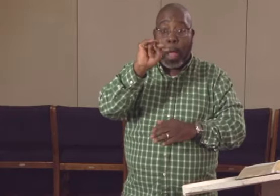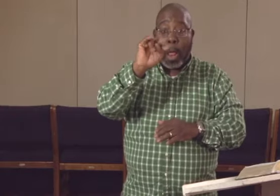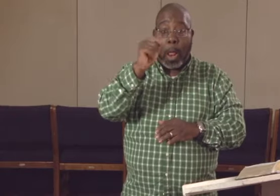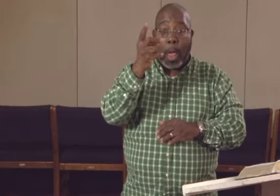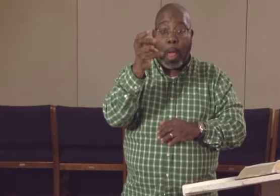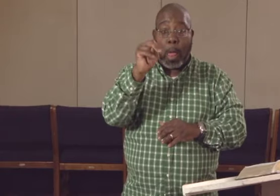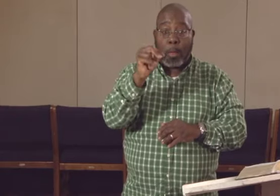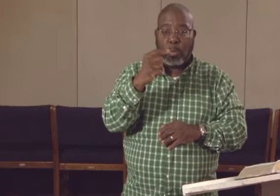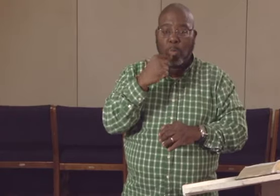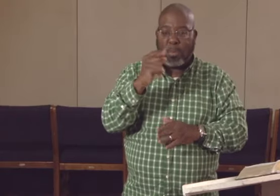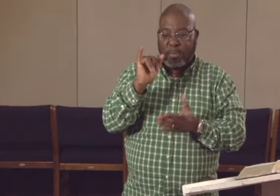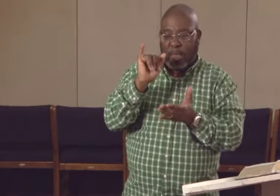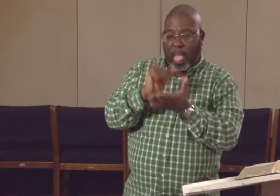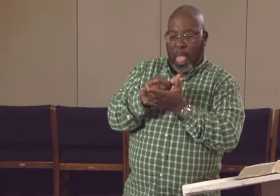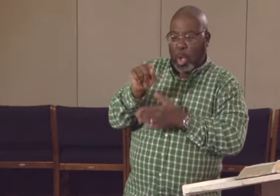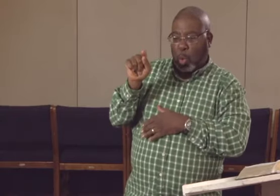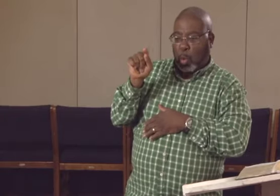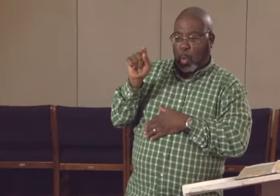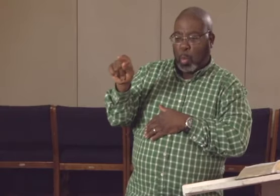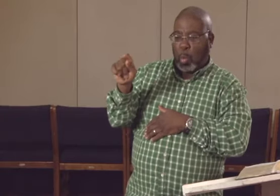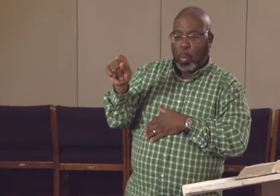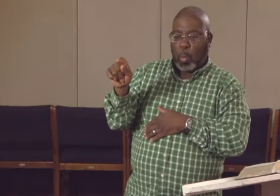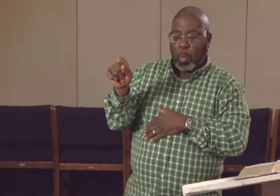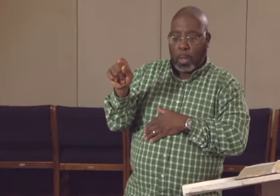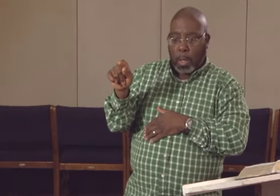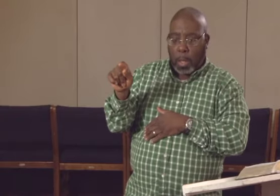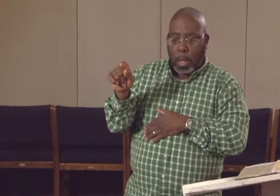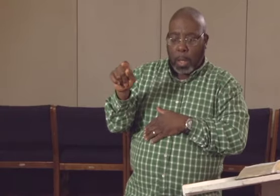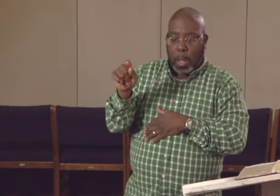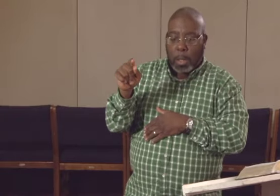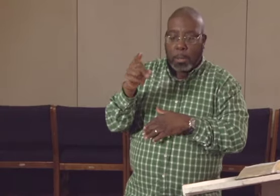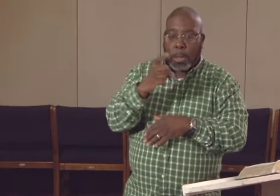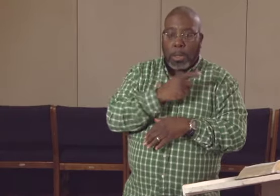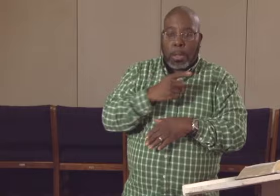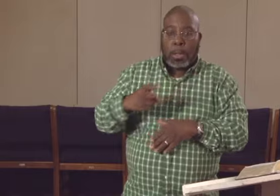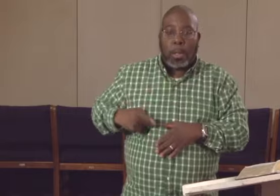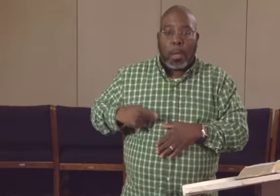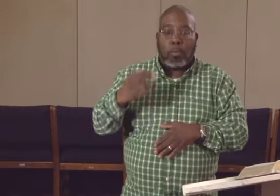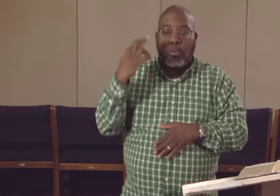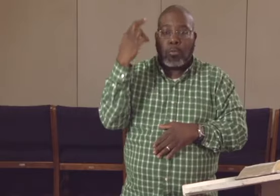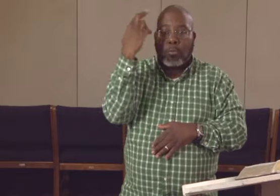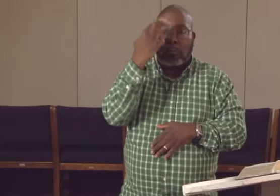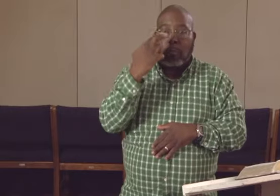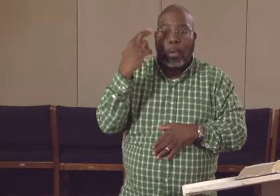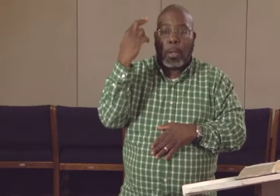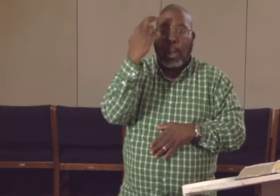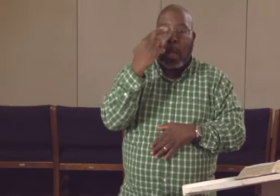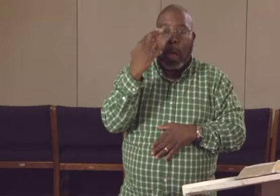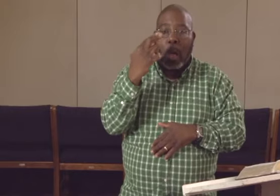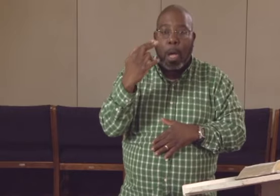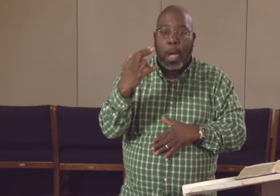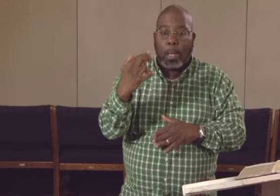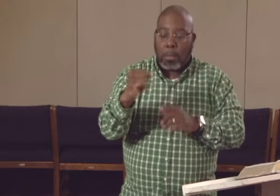Well, the prophet, Nathan, he said, "You are guilty the same." King